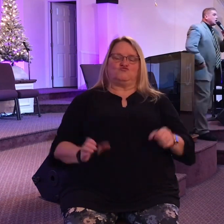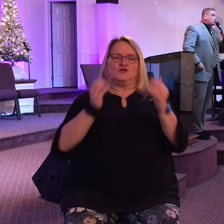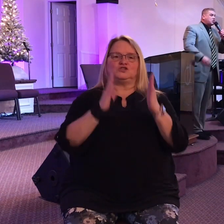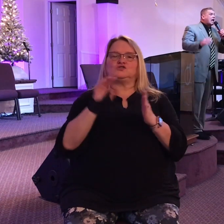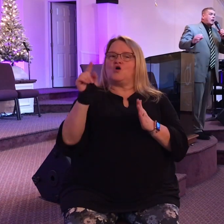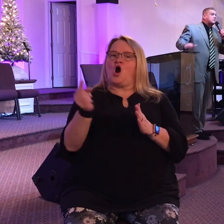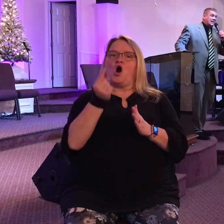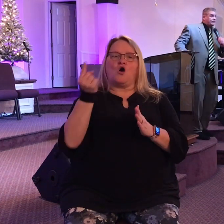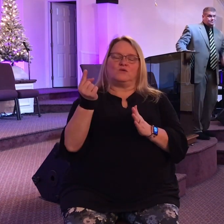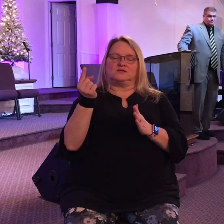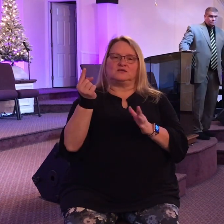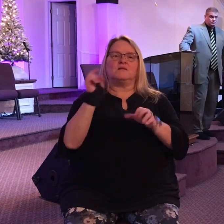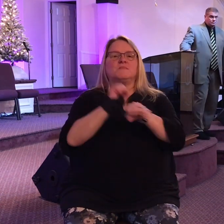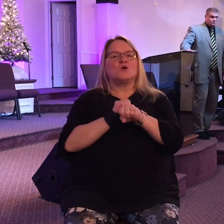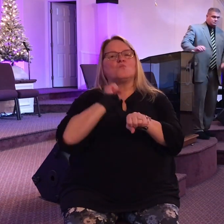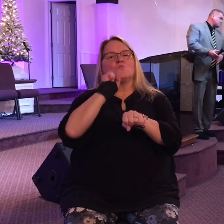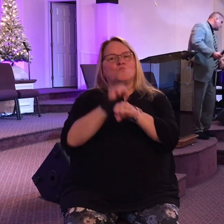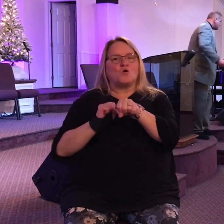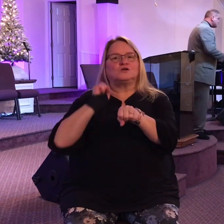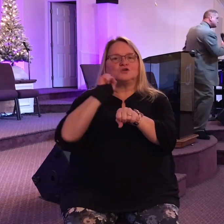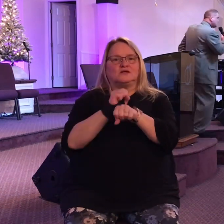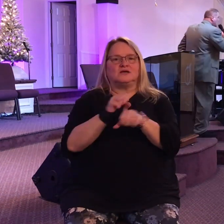We, just like Ralph said,